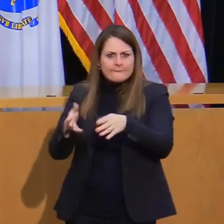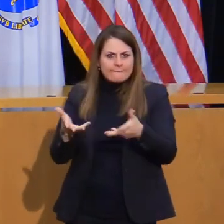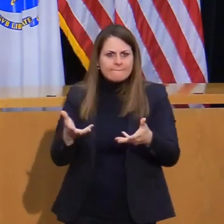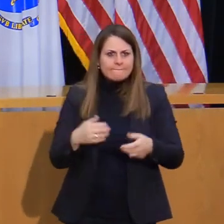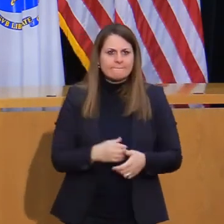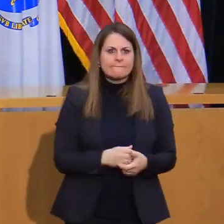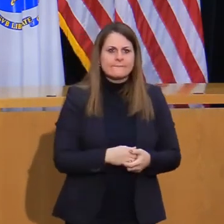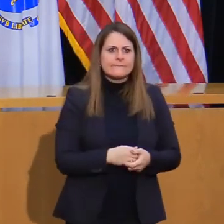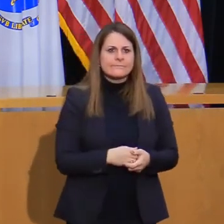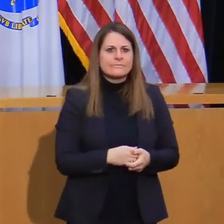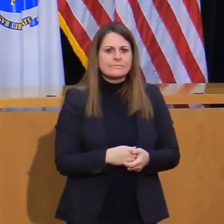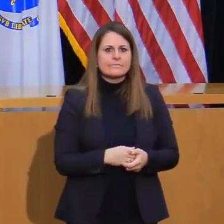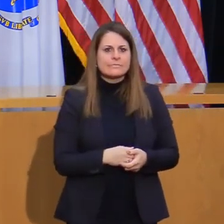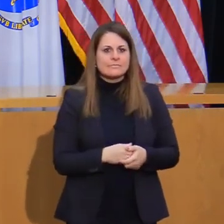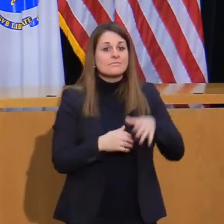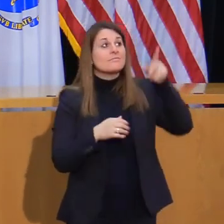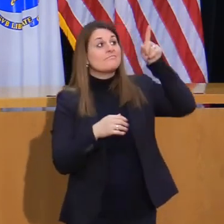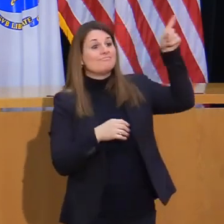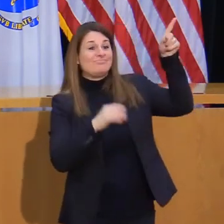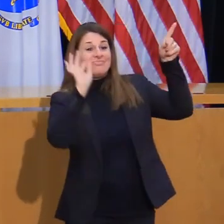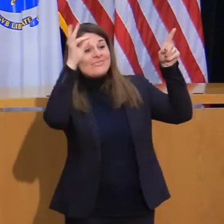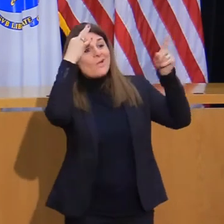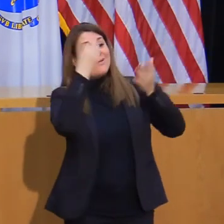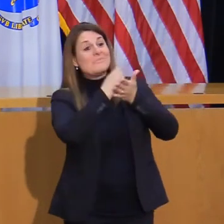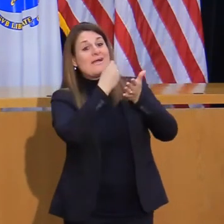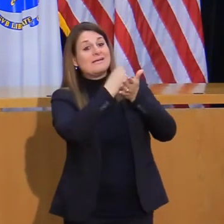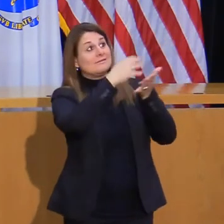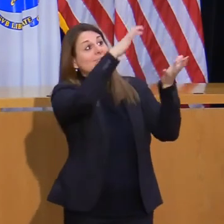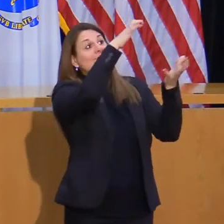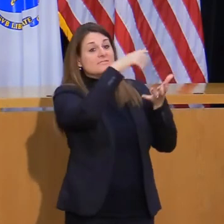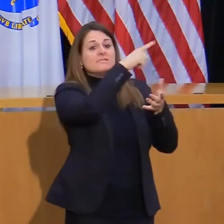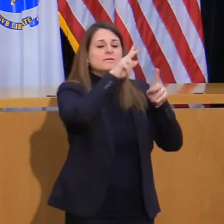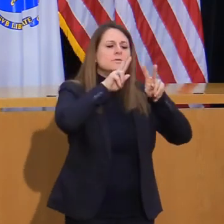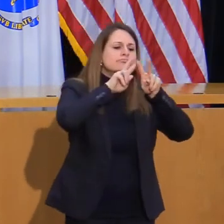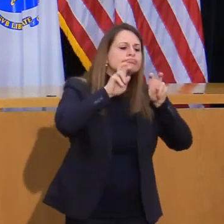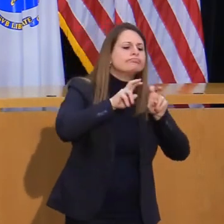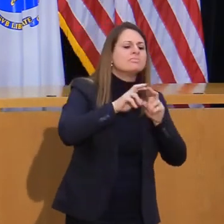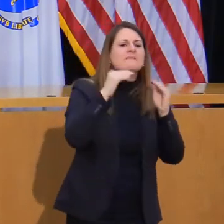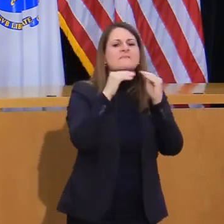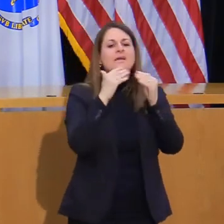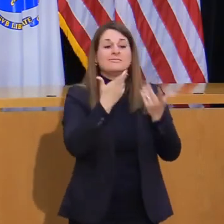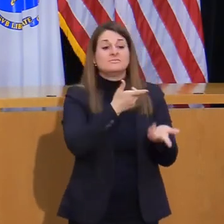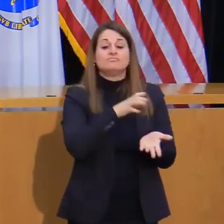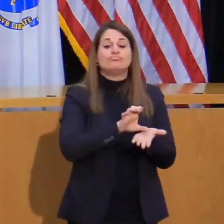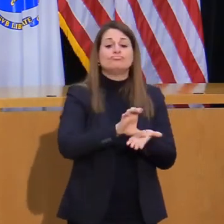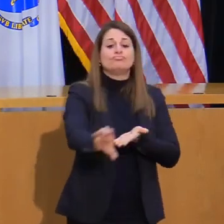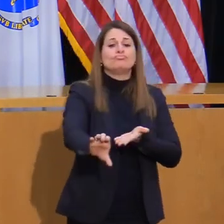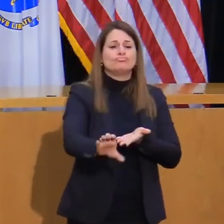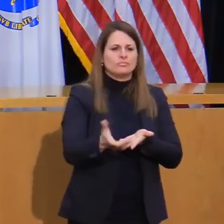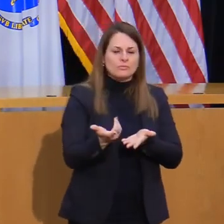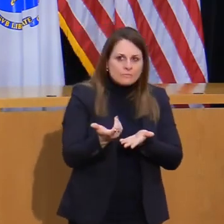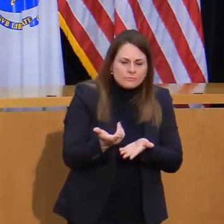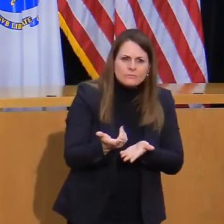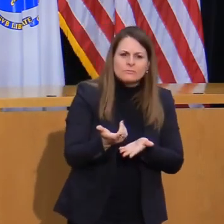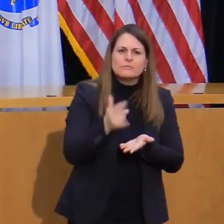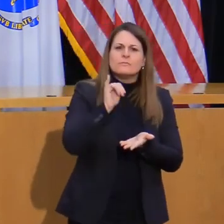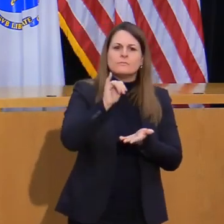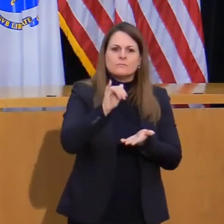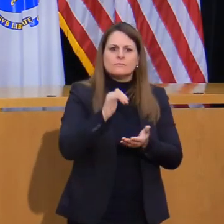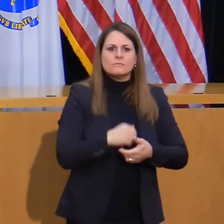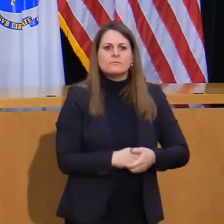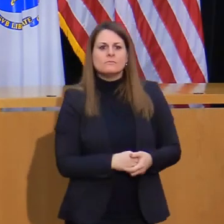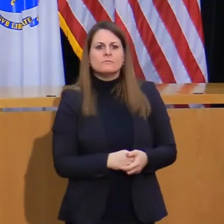when you look at the numbers, just generally, when you have, what I would describe as relatively better